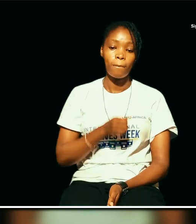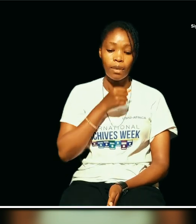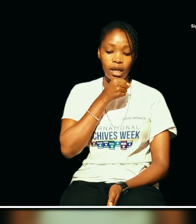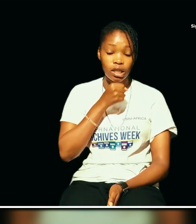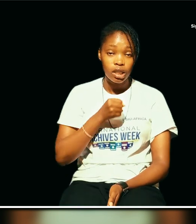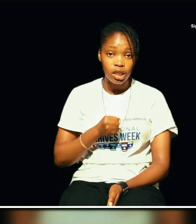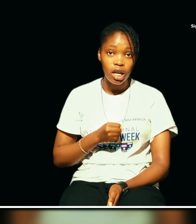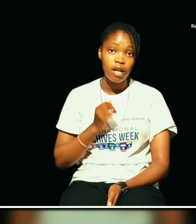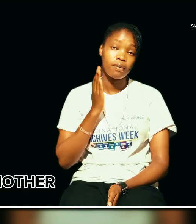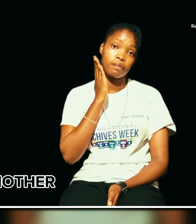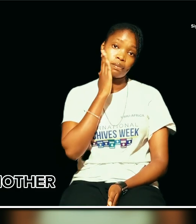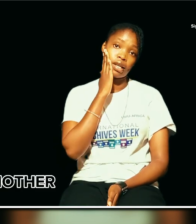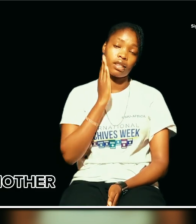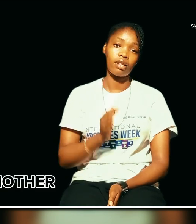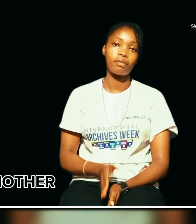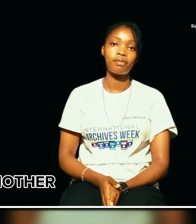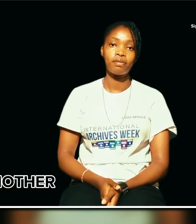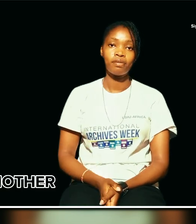grandmother,